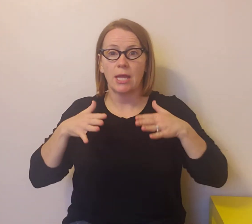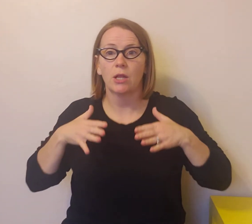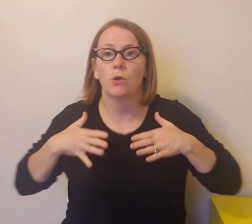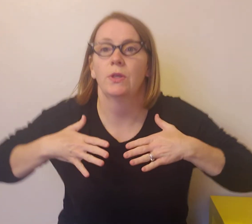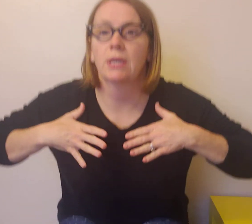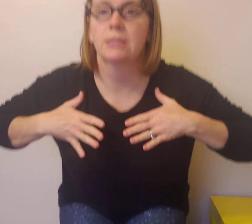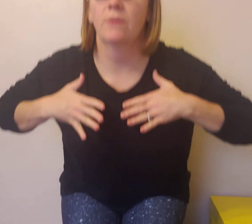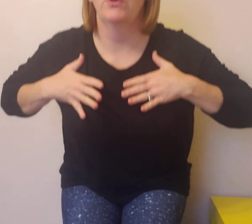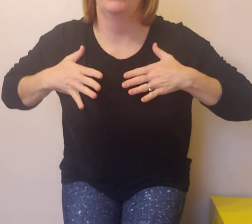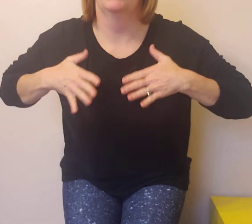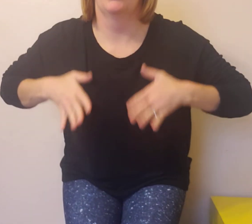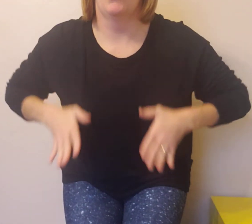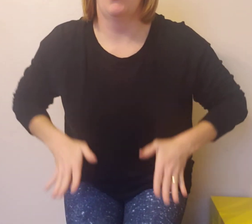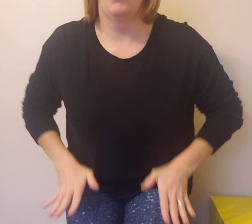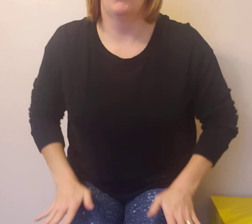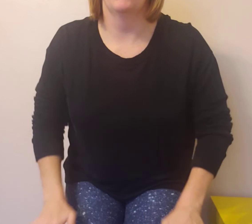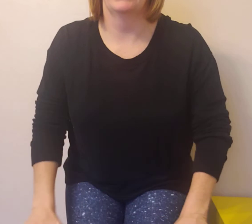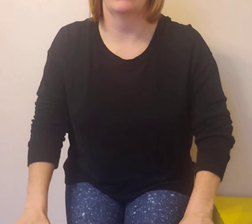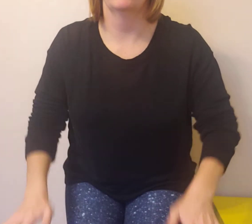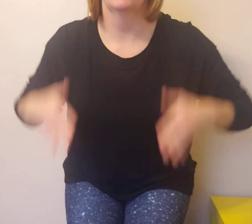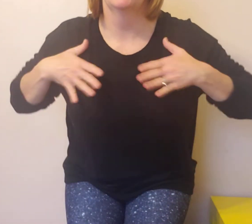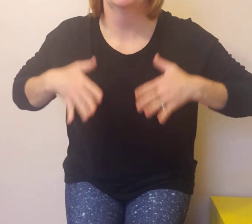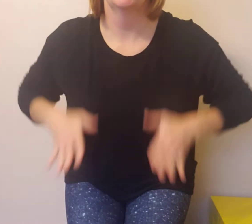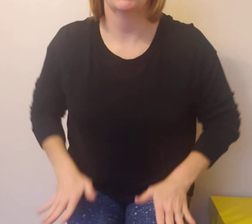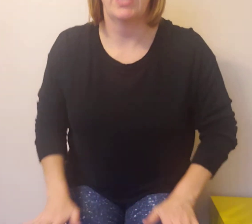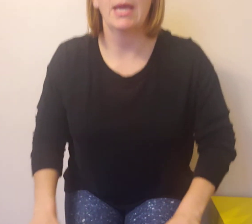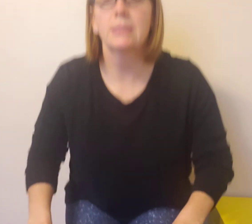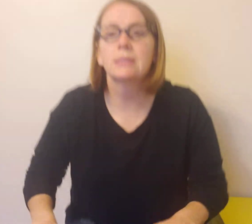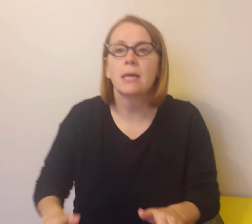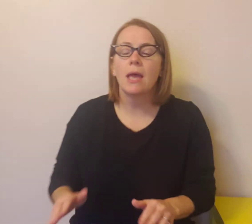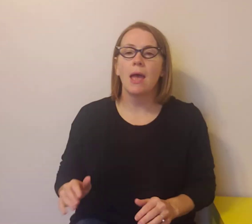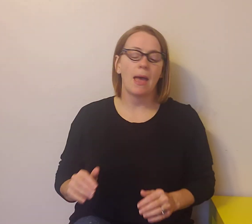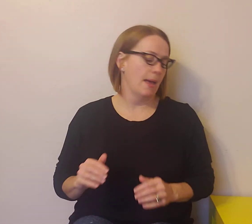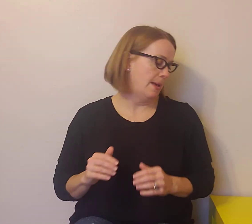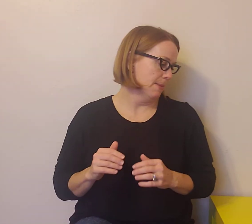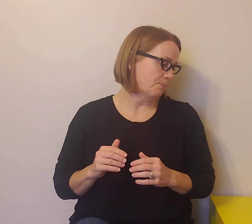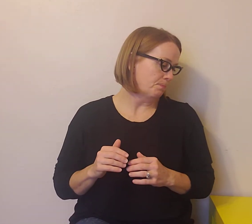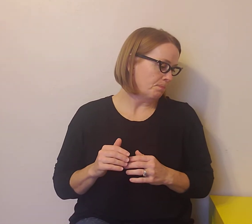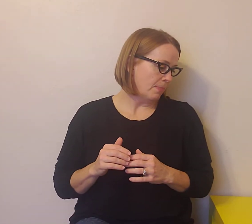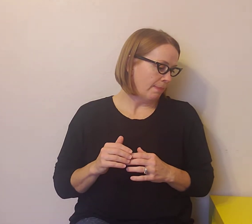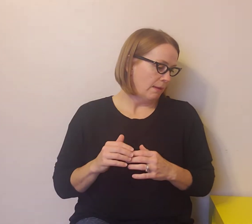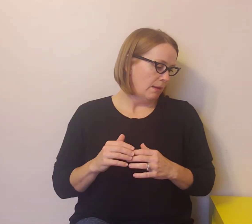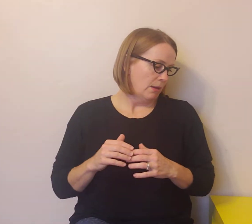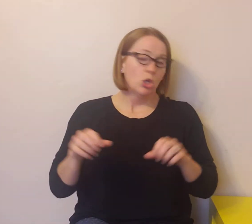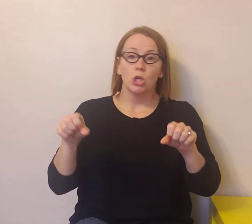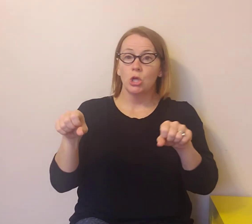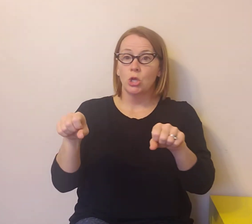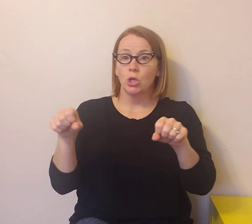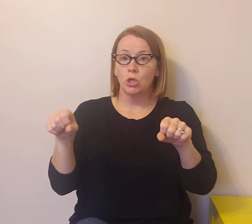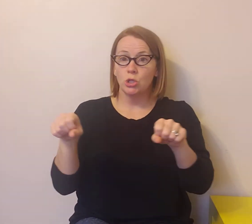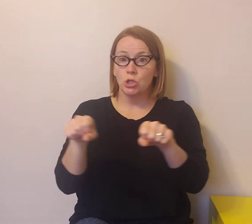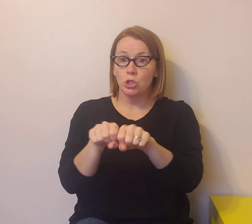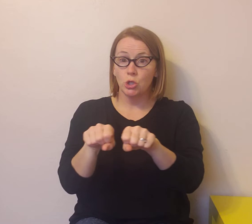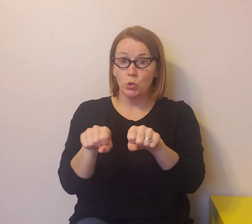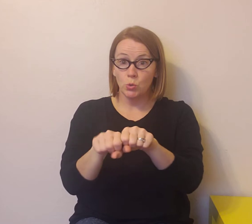like clothing except for you would go all the way down dress shoes